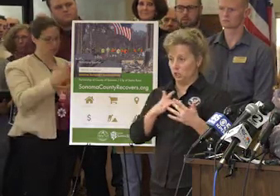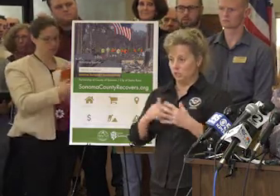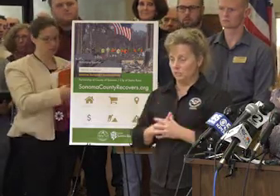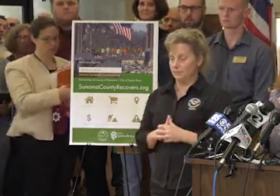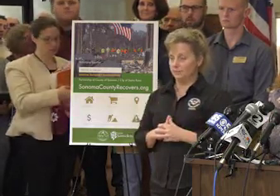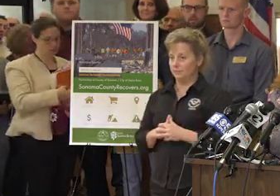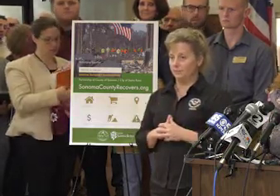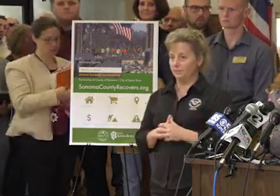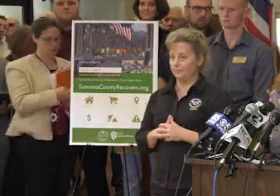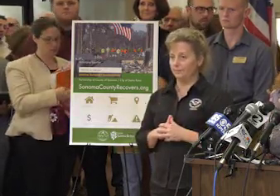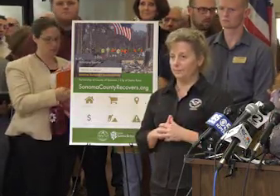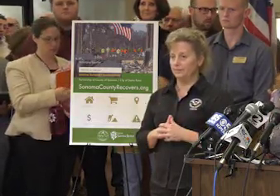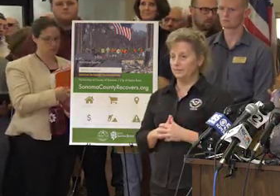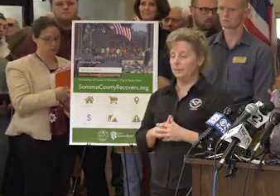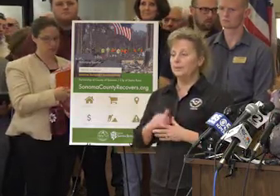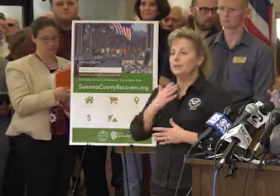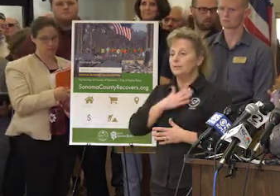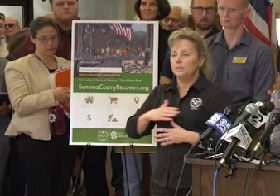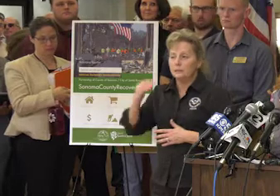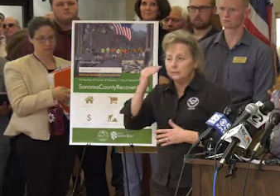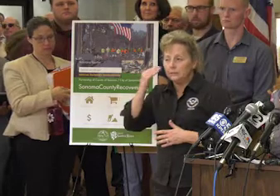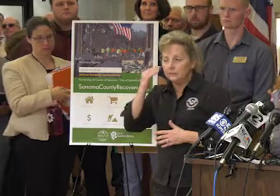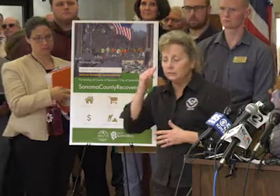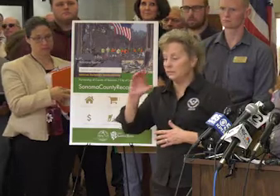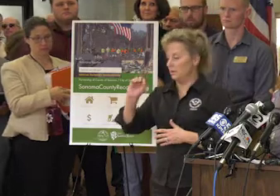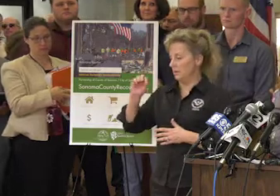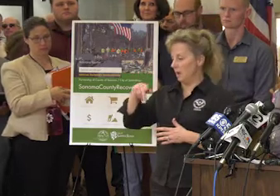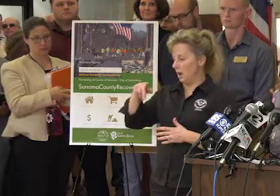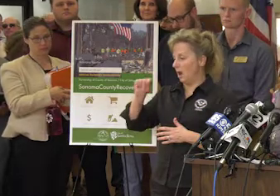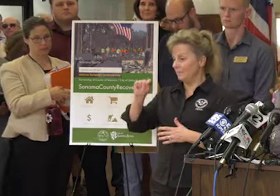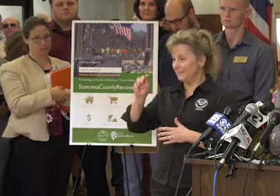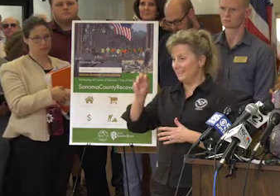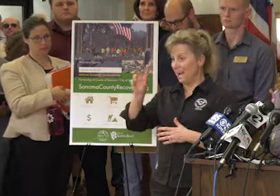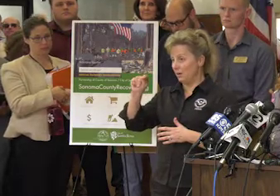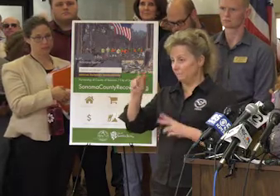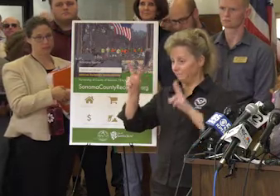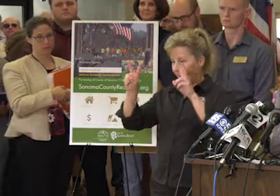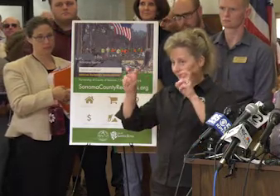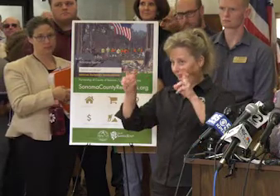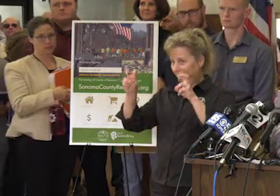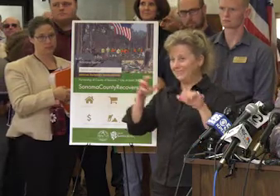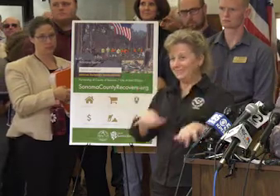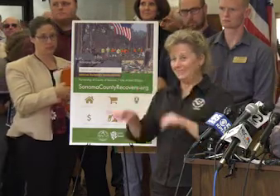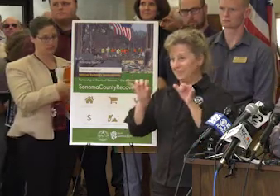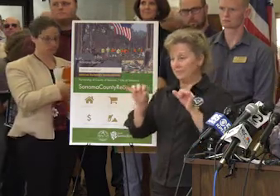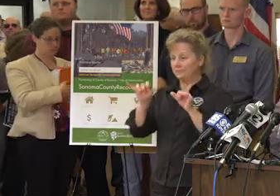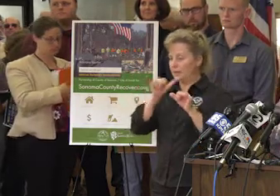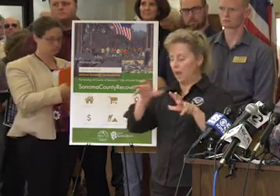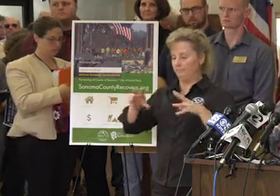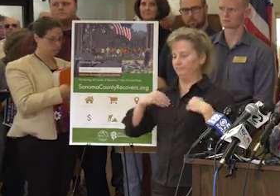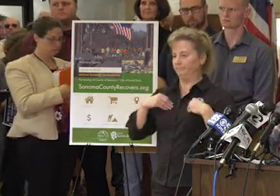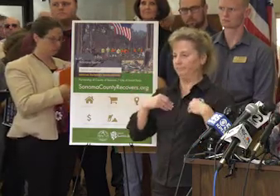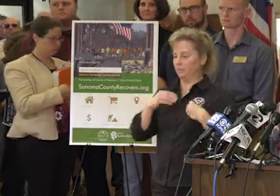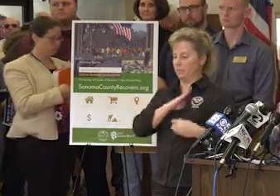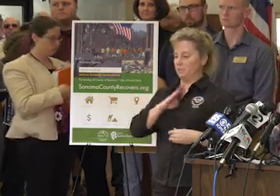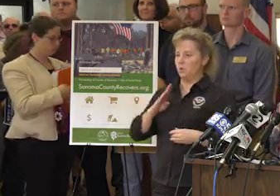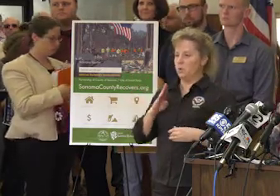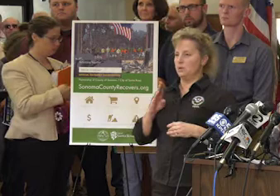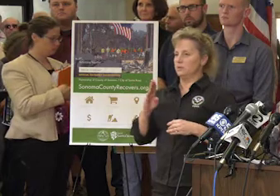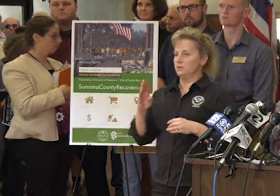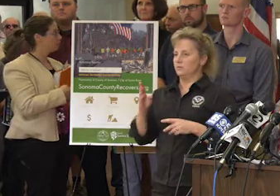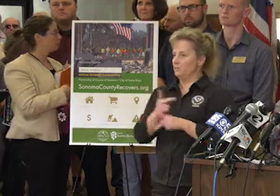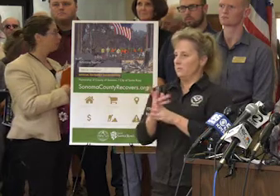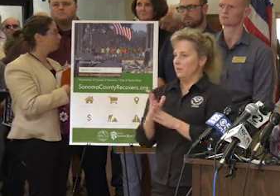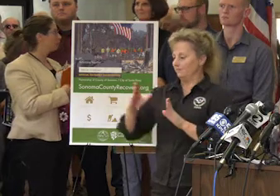concerns. Please note that the opt-out standards have yet to be adopted by the Board of